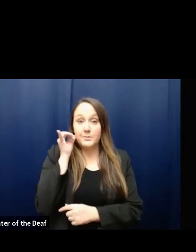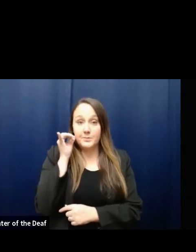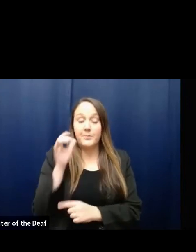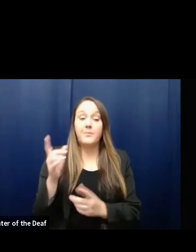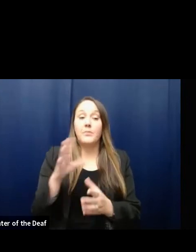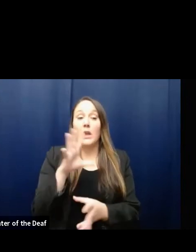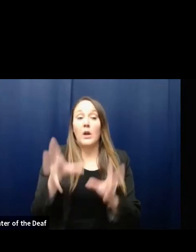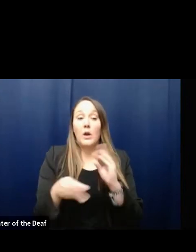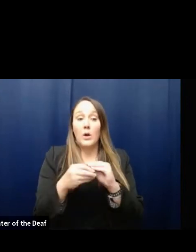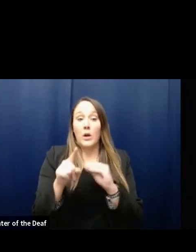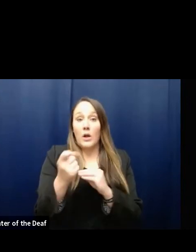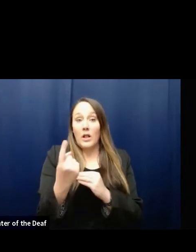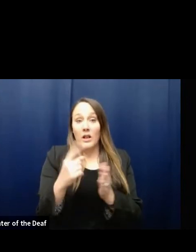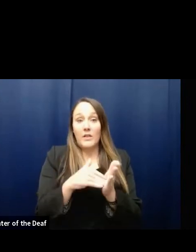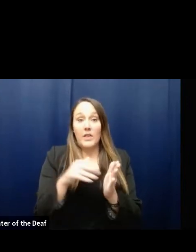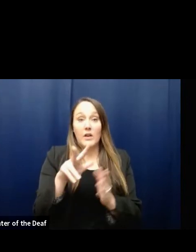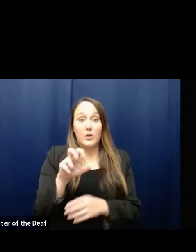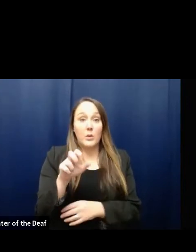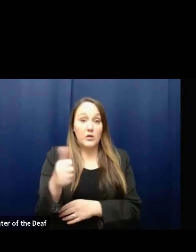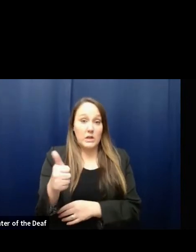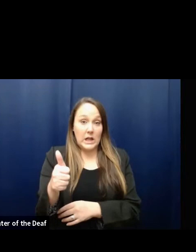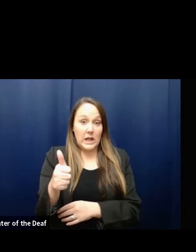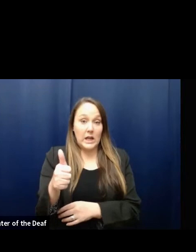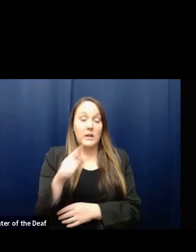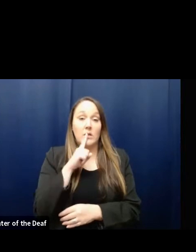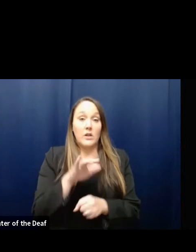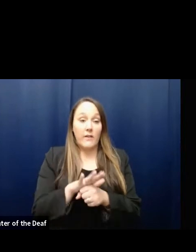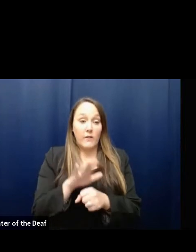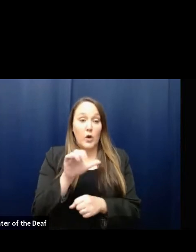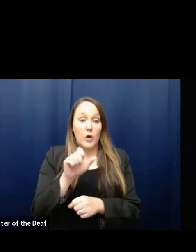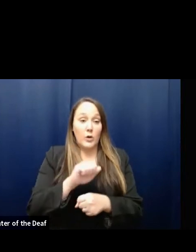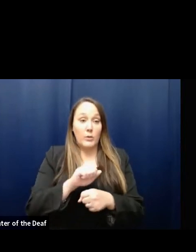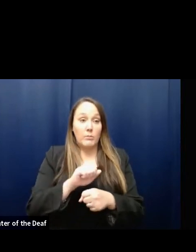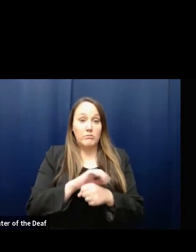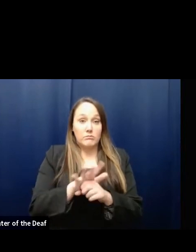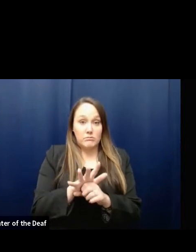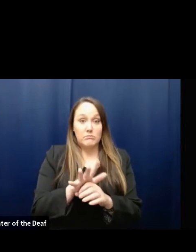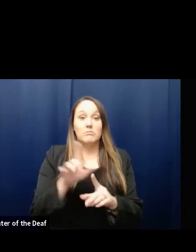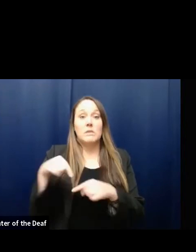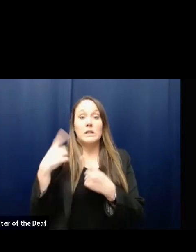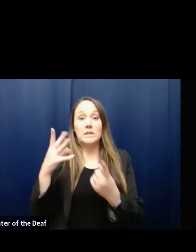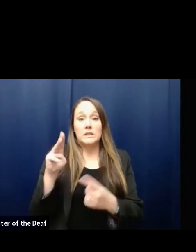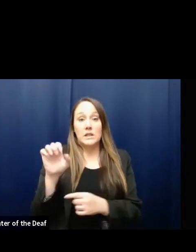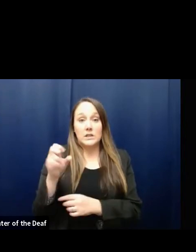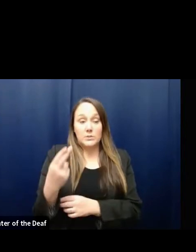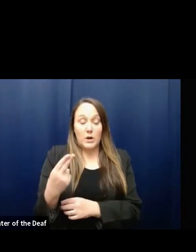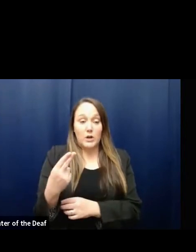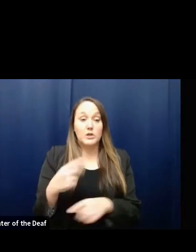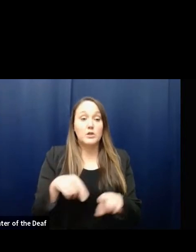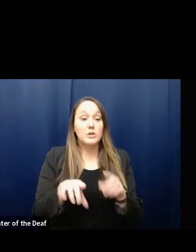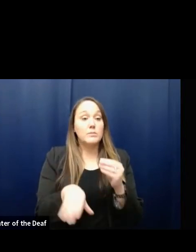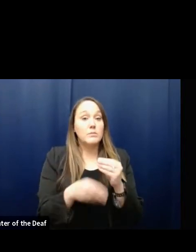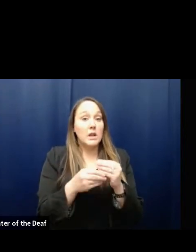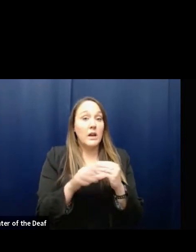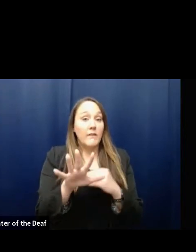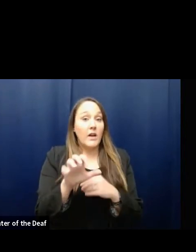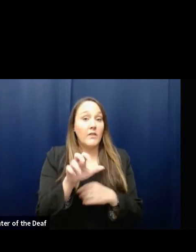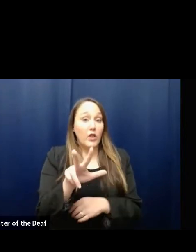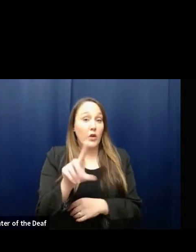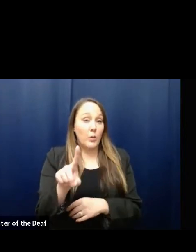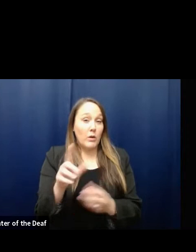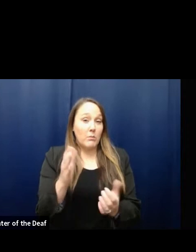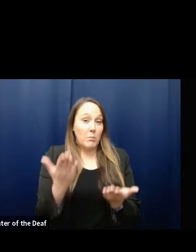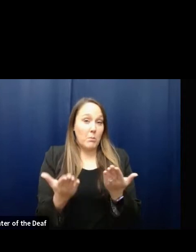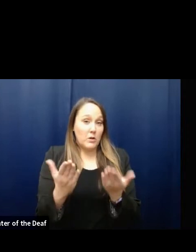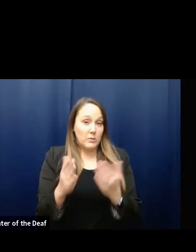us 11,310 confirmed cases of COVID since March. Additionally, we have 531 probable